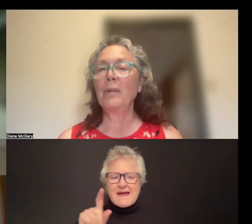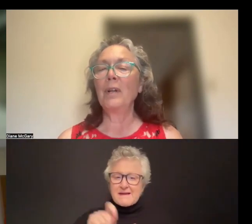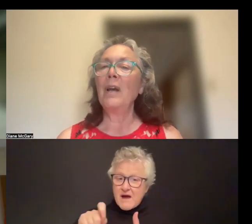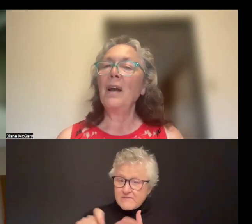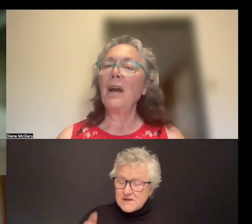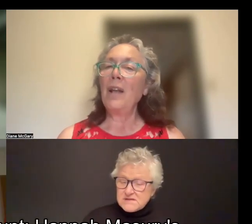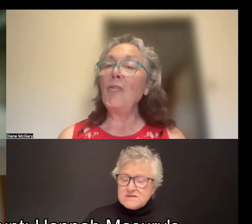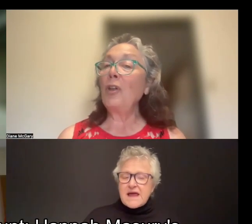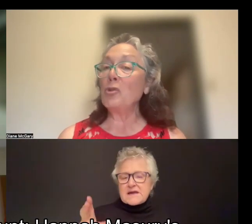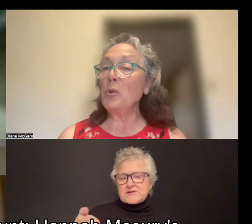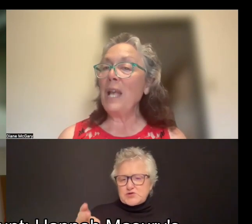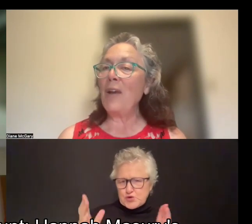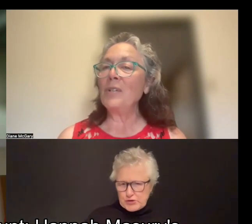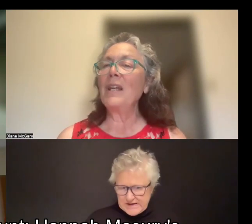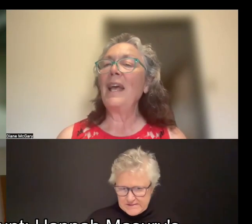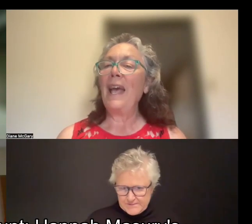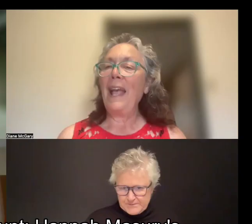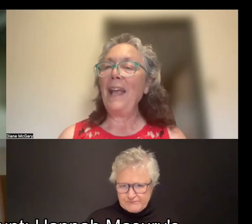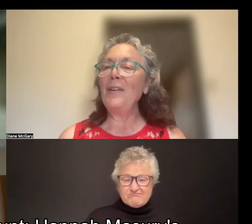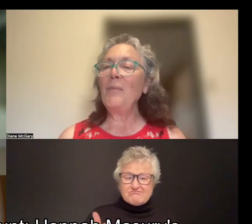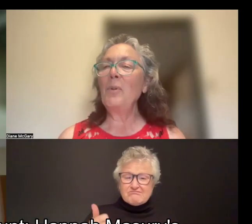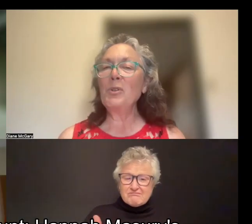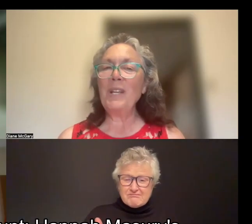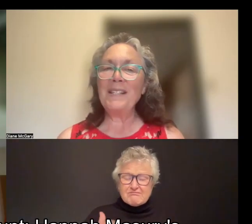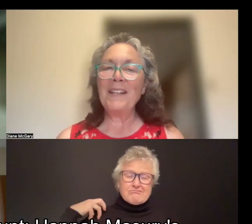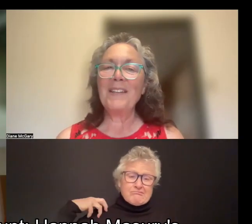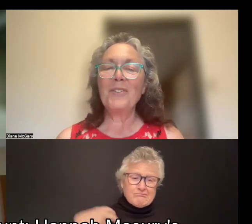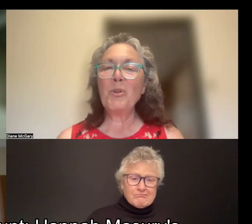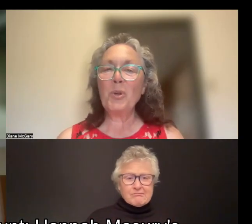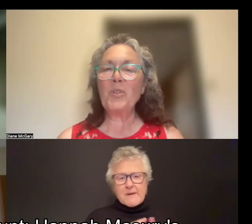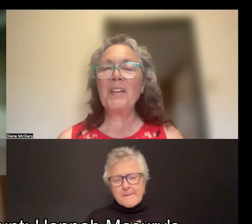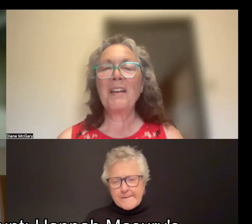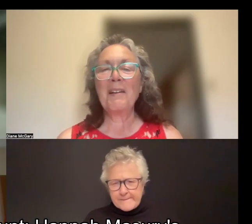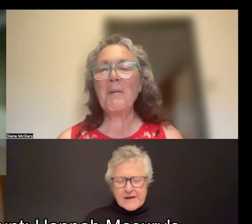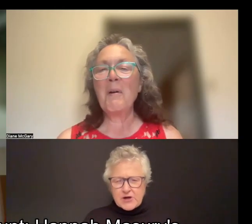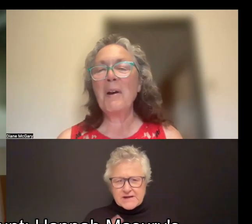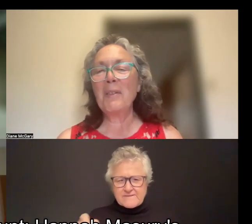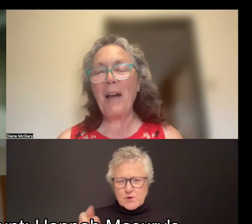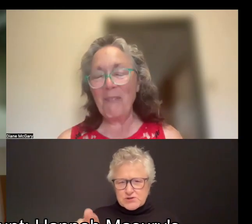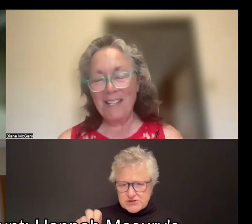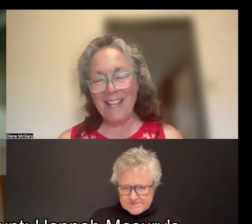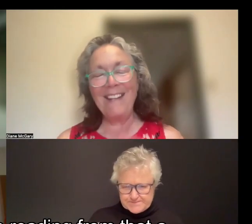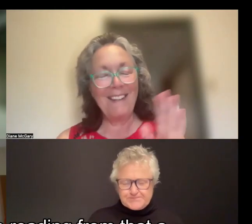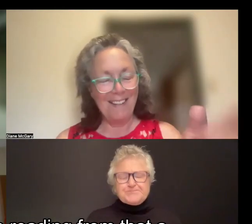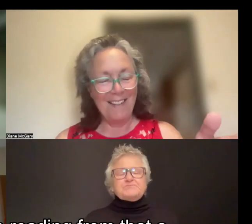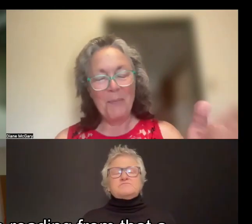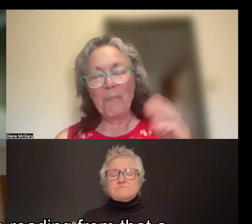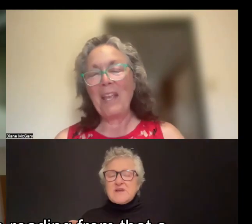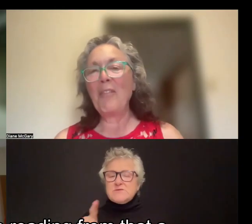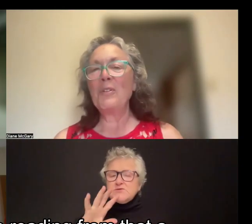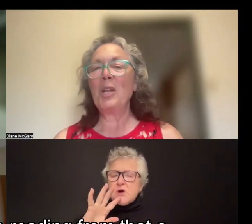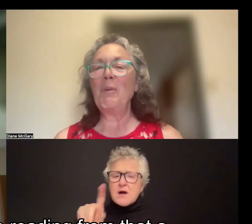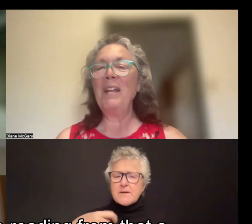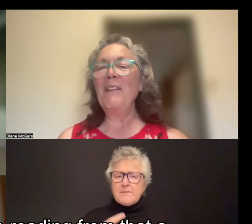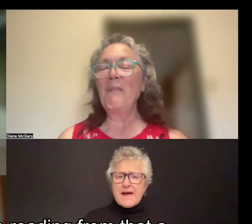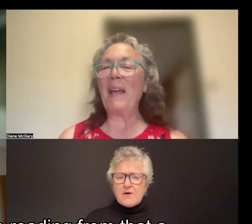Cooper. A novel, a true account, Hannah Masury's Sojourns among the Pyrates, and